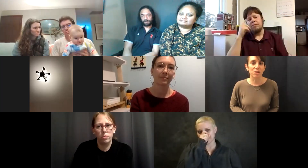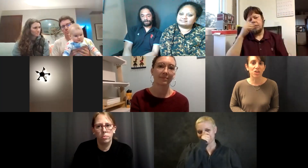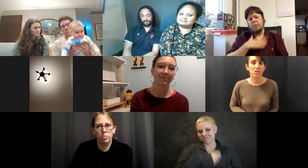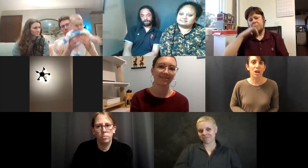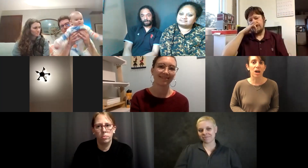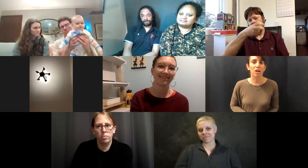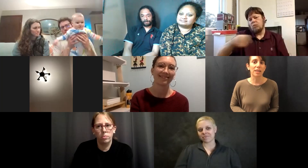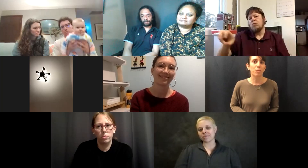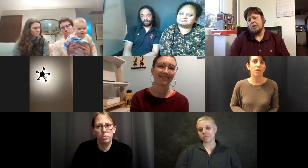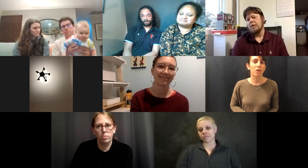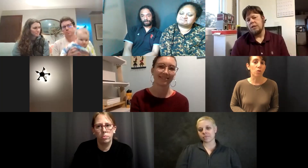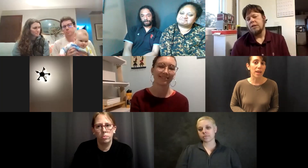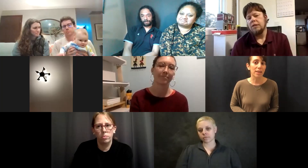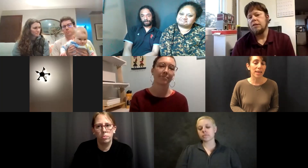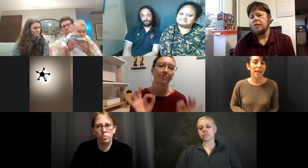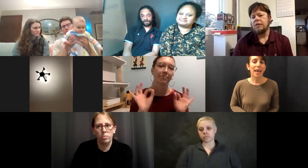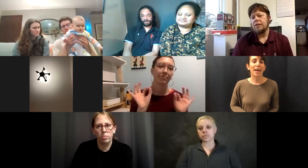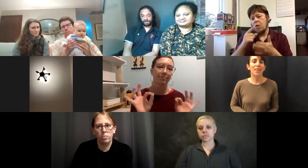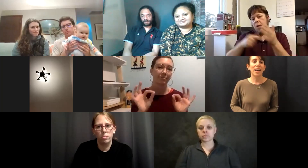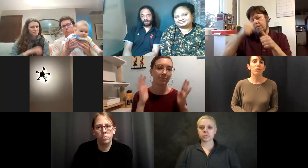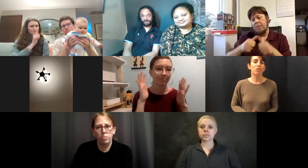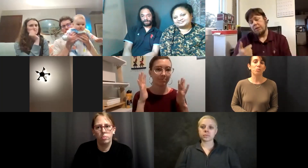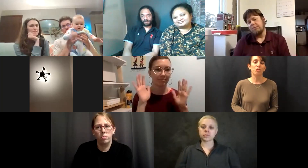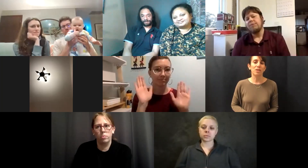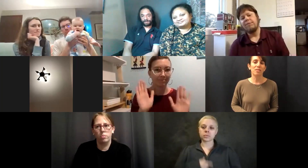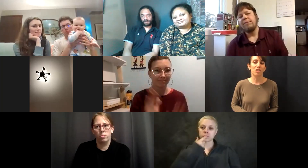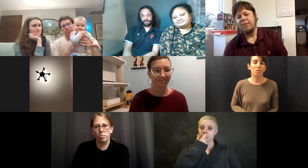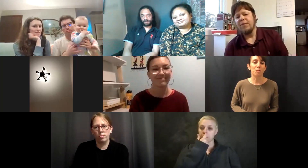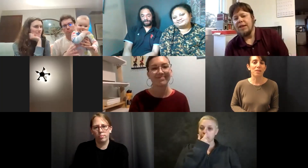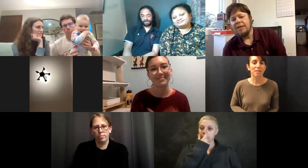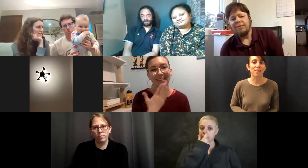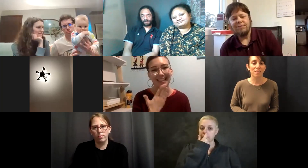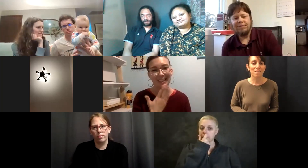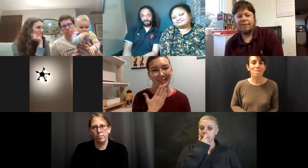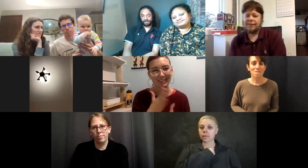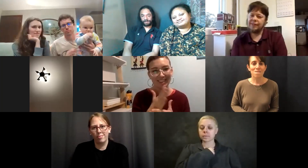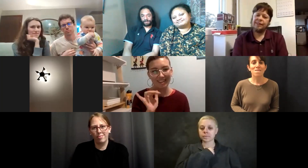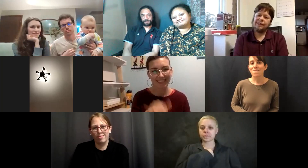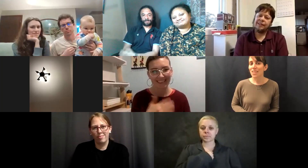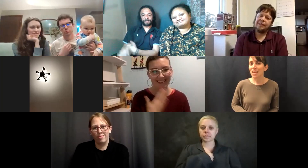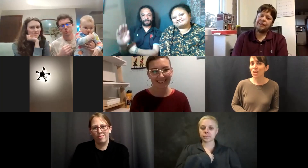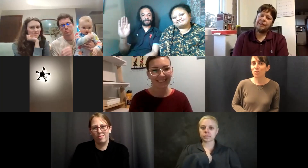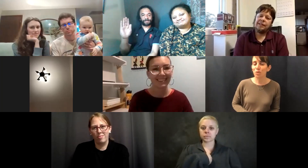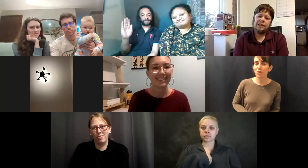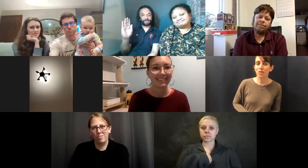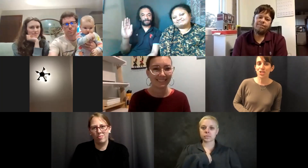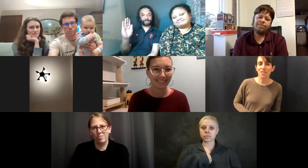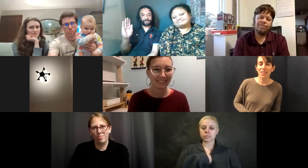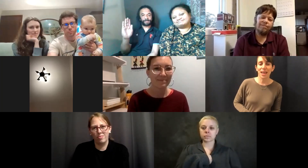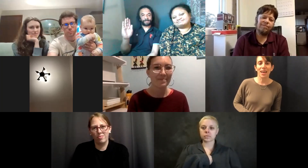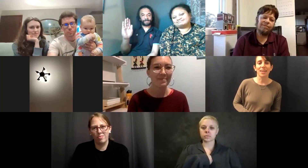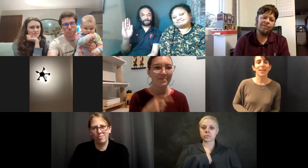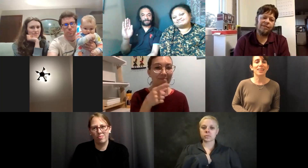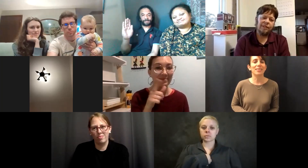The teachers collaborate greatly, and that was a smooth transition for my son. Thank you so much for